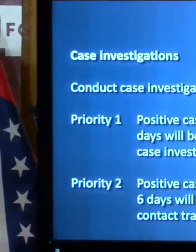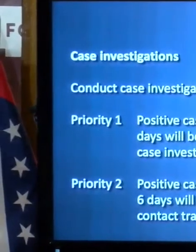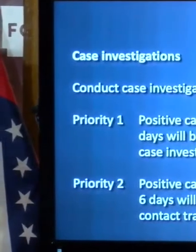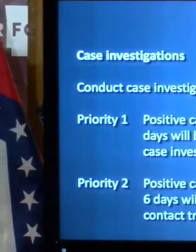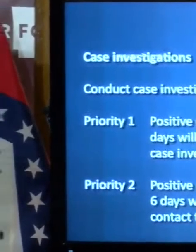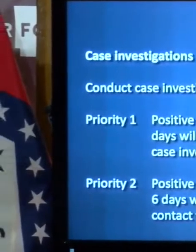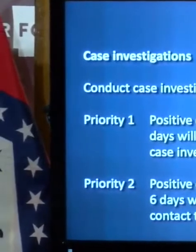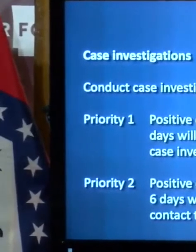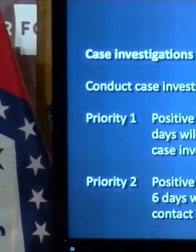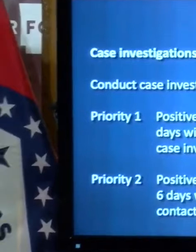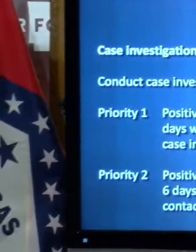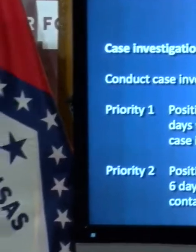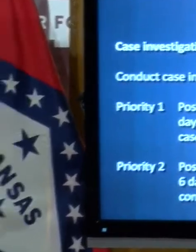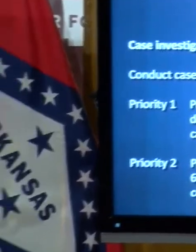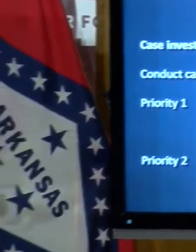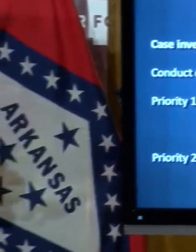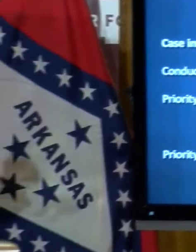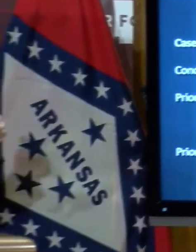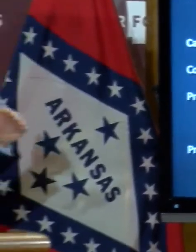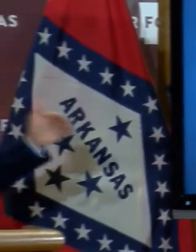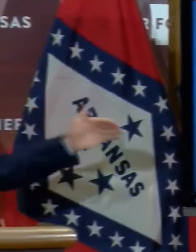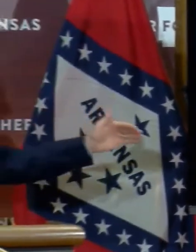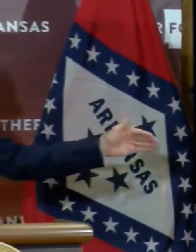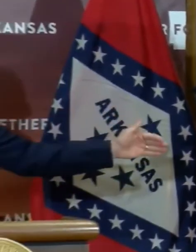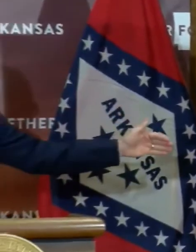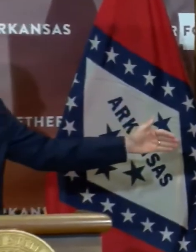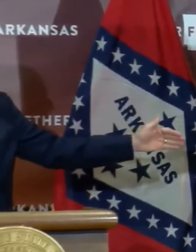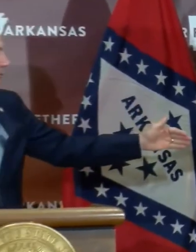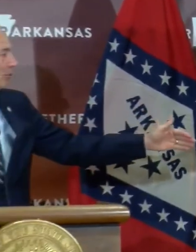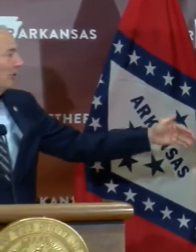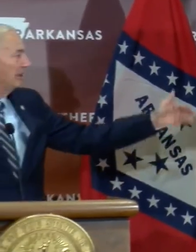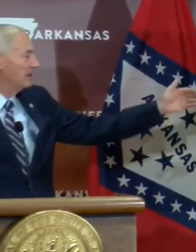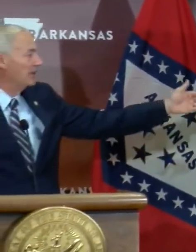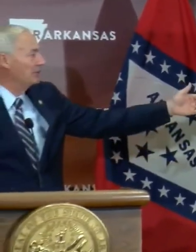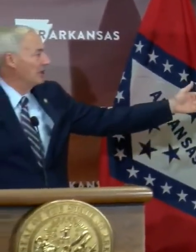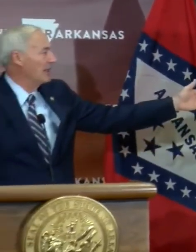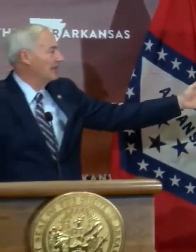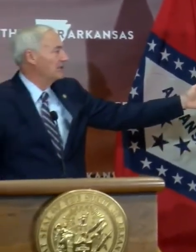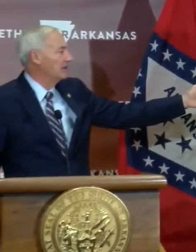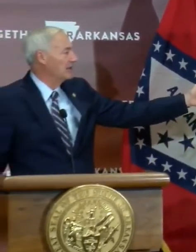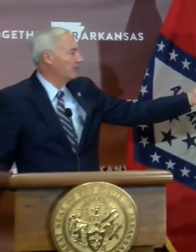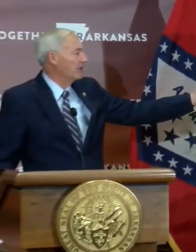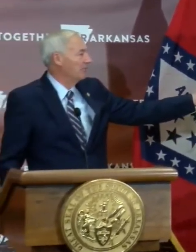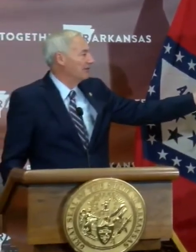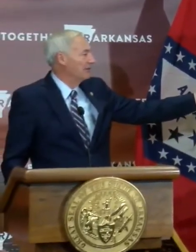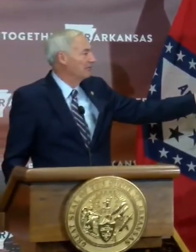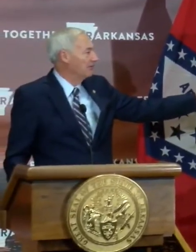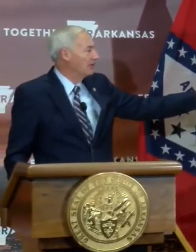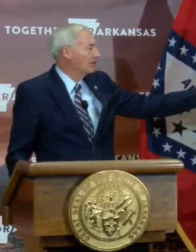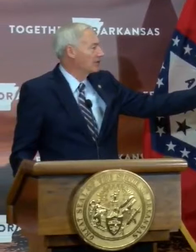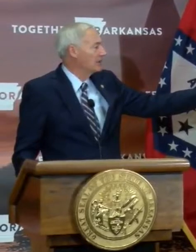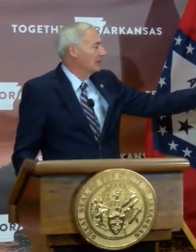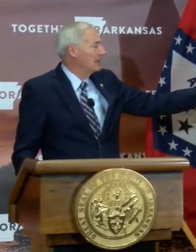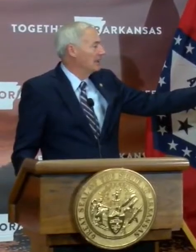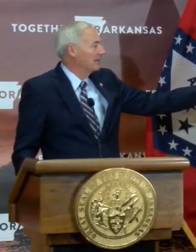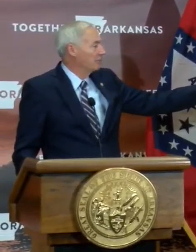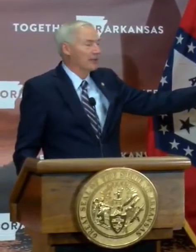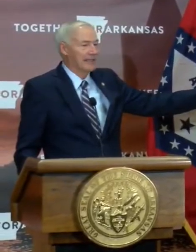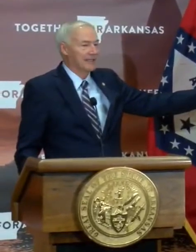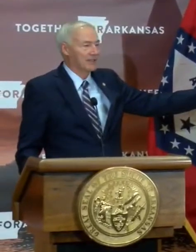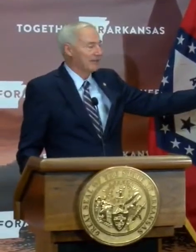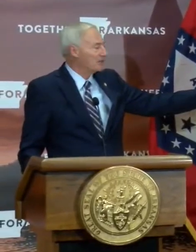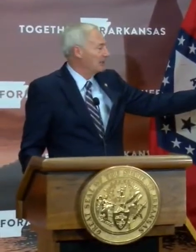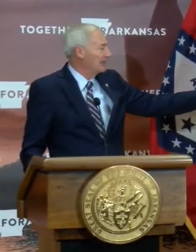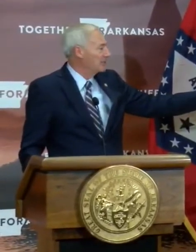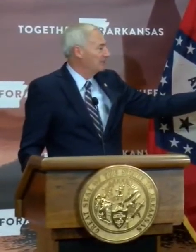be followed up with, but it will be a lower priority, not utilizing our Department of Health nurse for